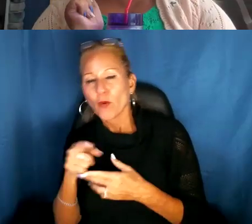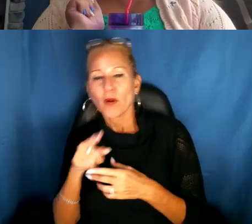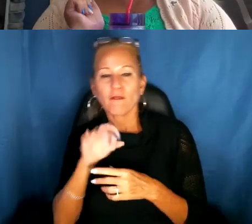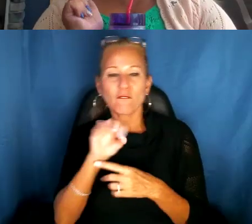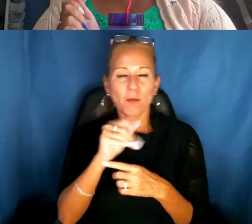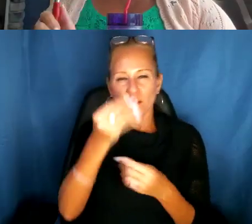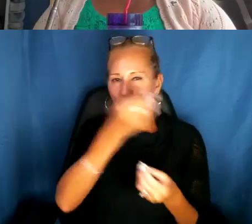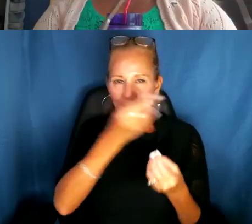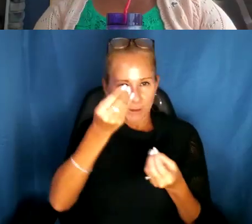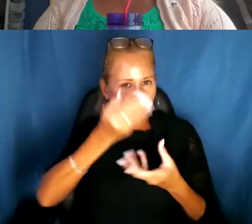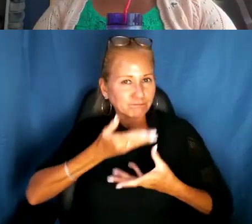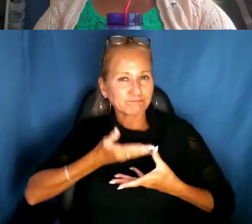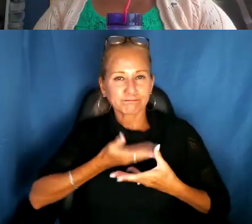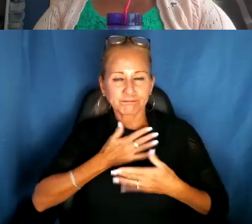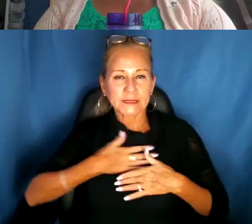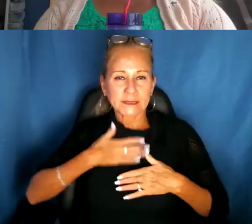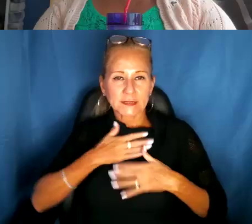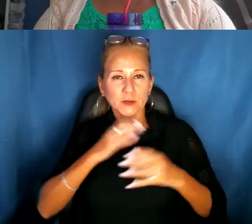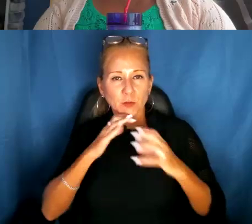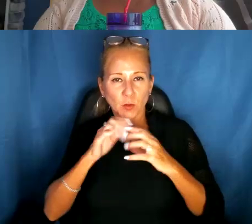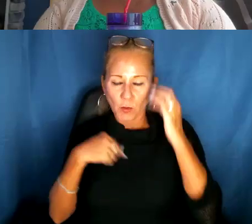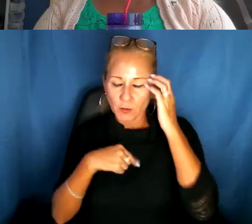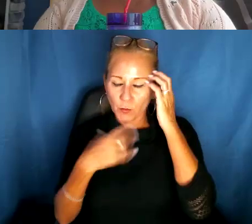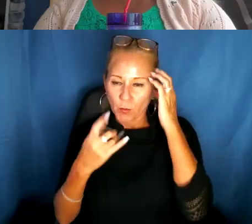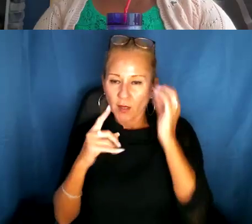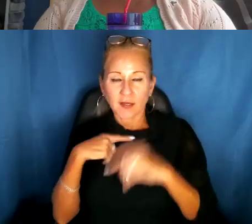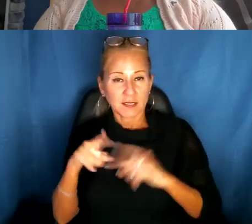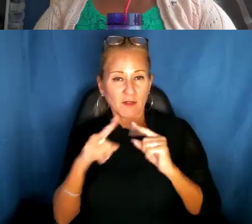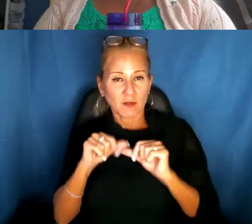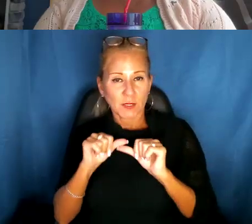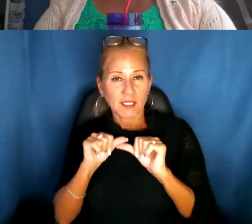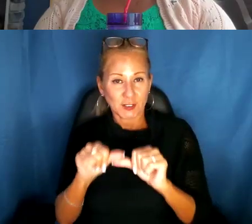please let us know, because we want this conversation